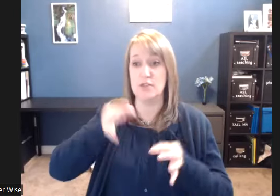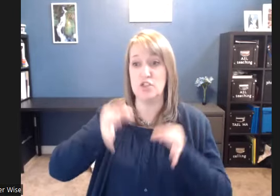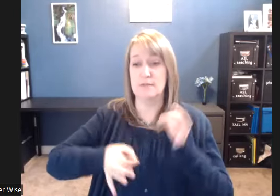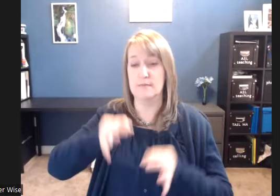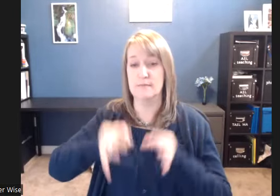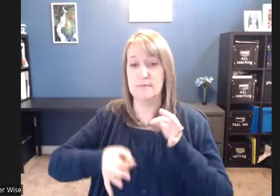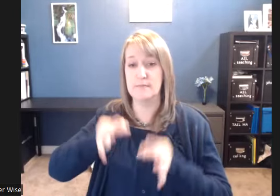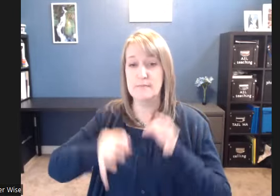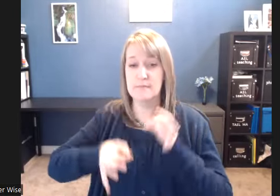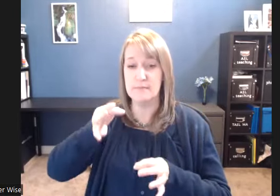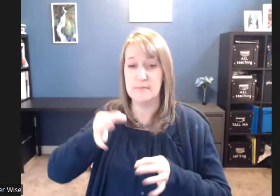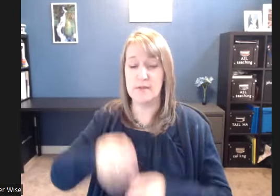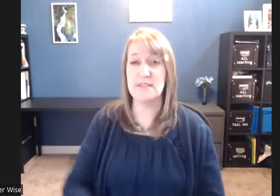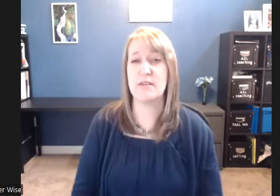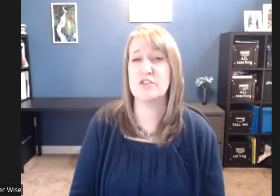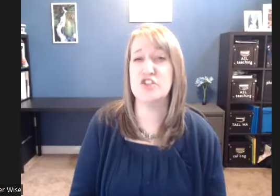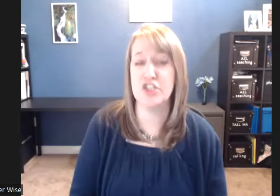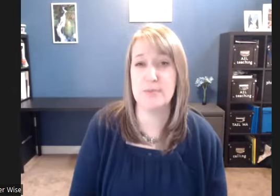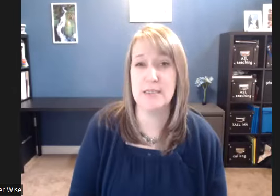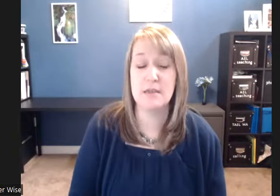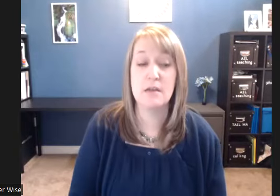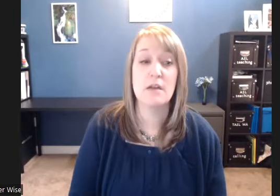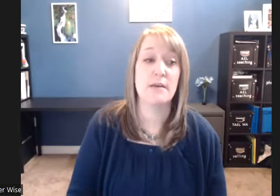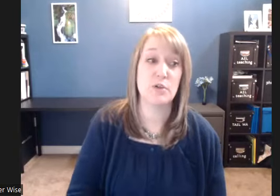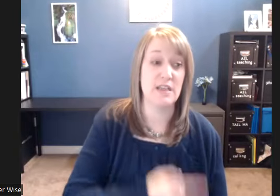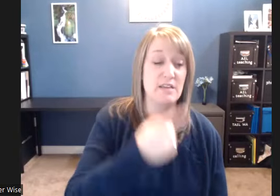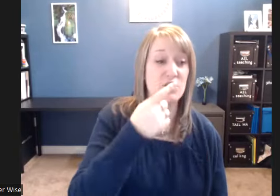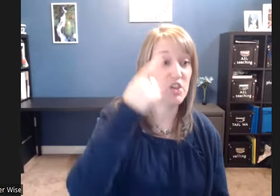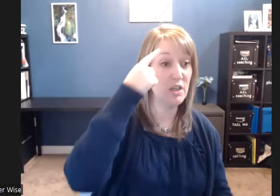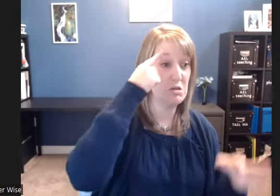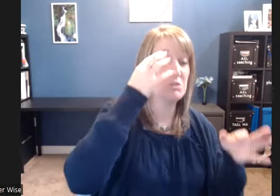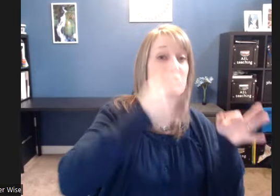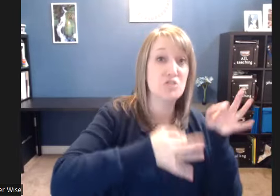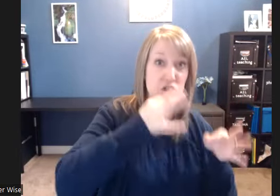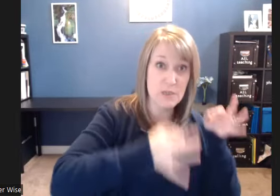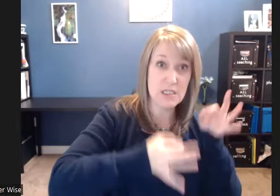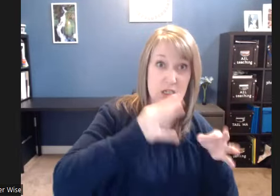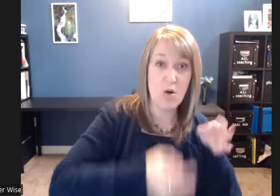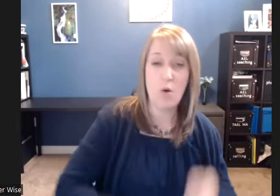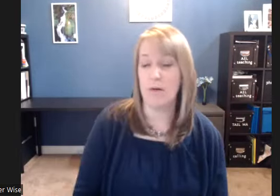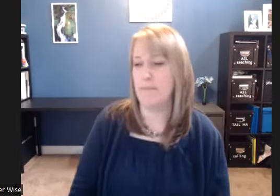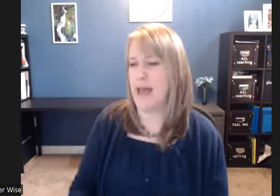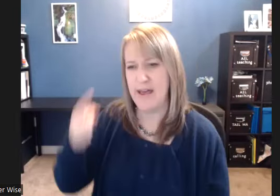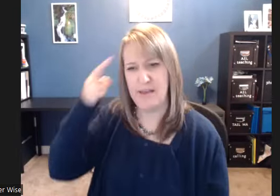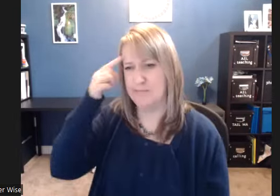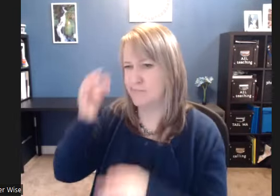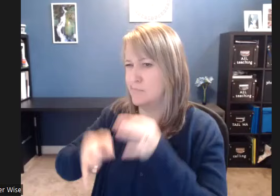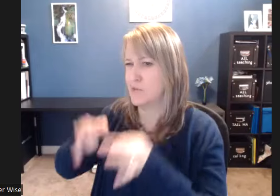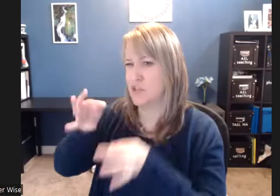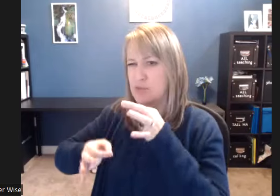judge. All right, so that's judgment. That person has good judgment or bad